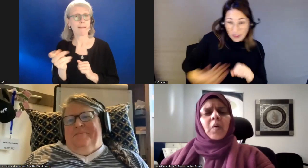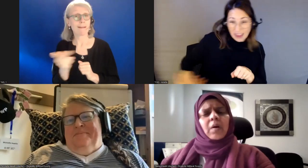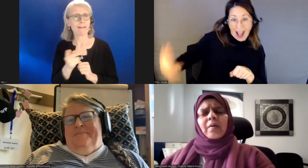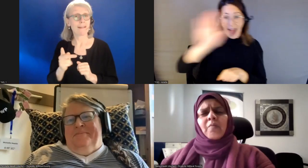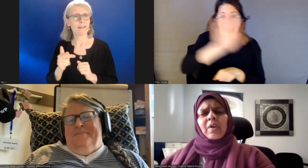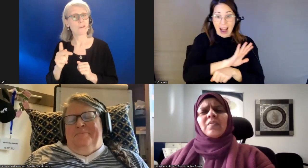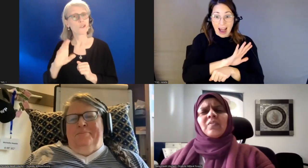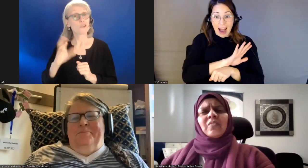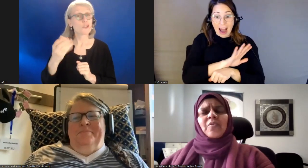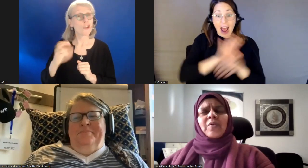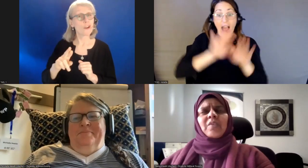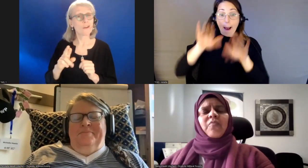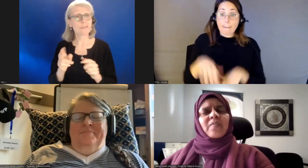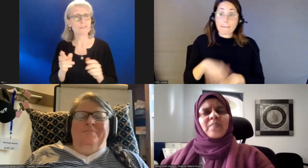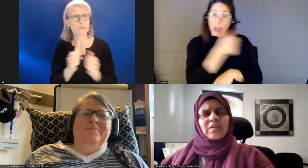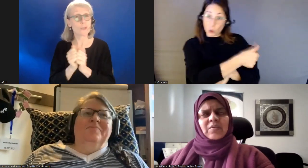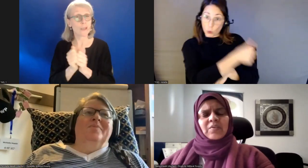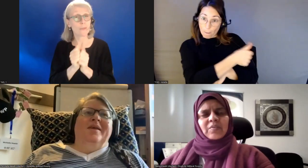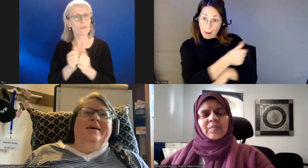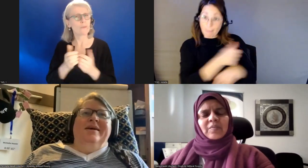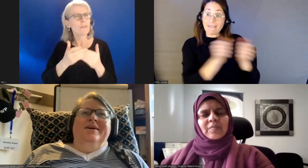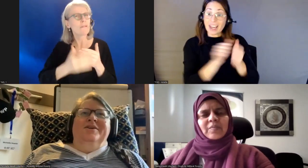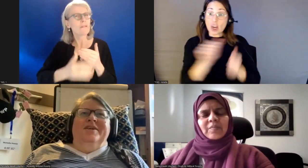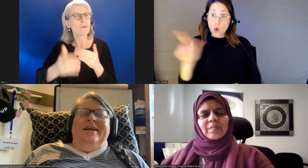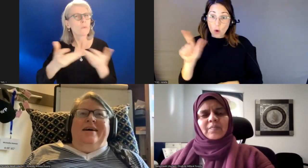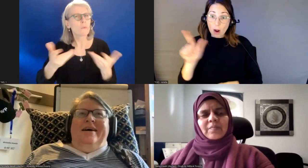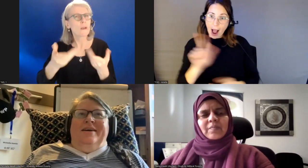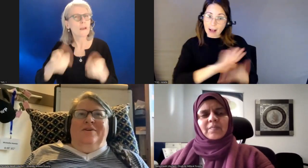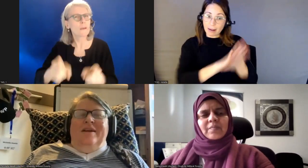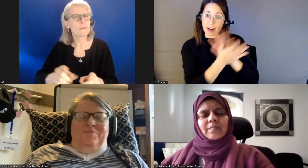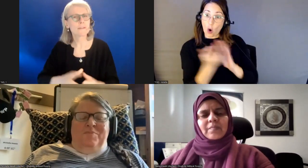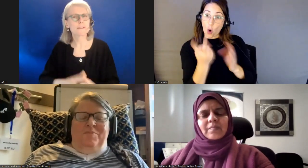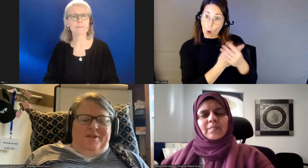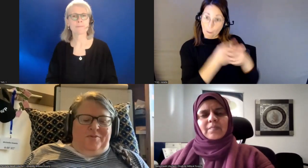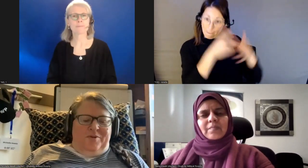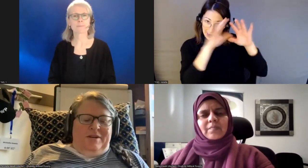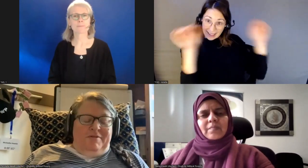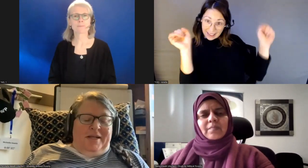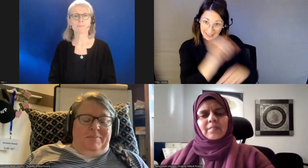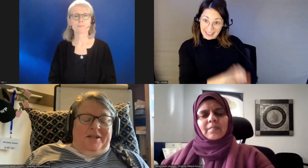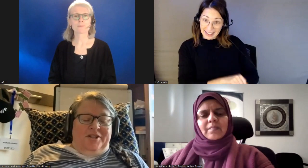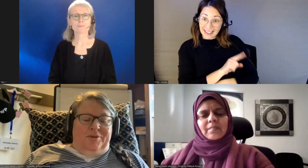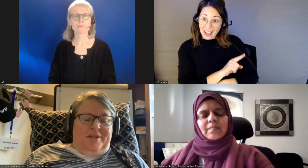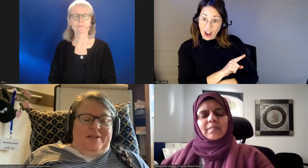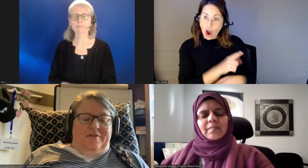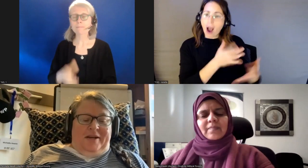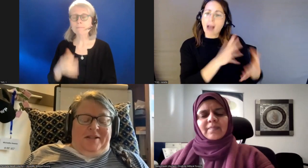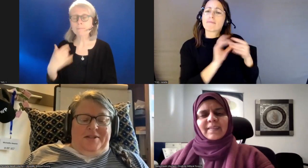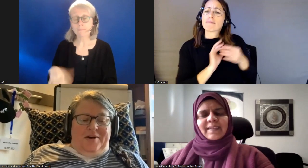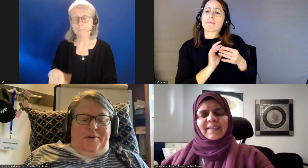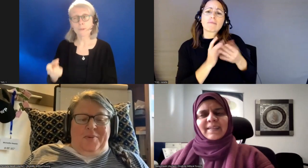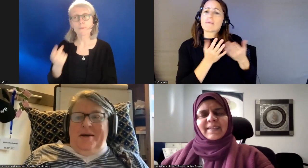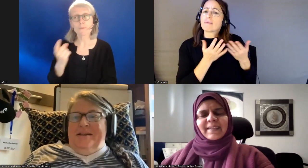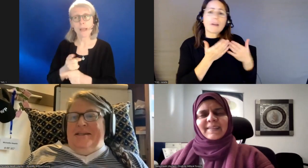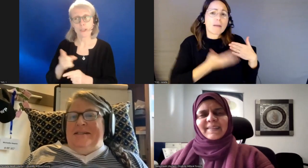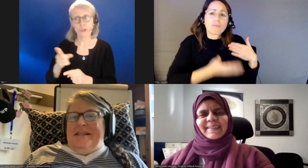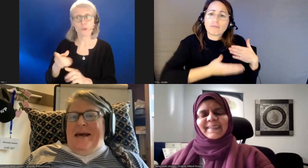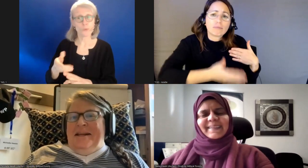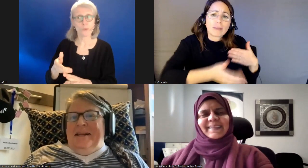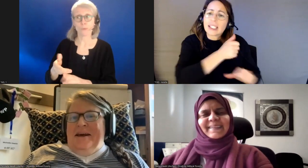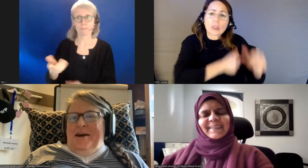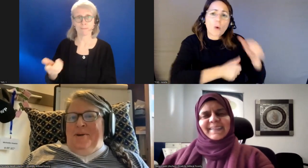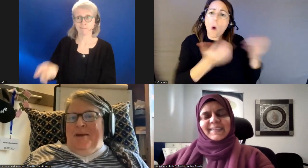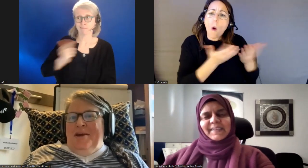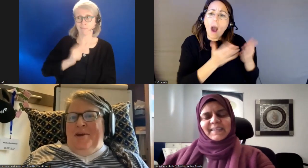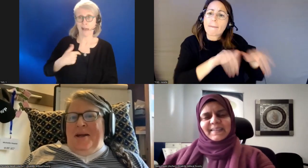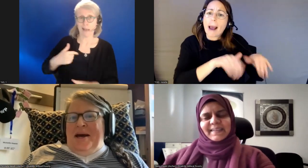us more. Where does the story go from here? Yeah, you left me with some really, really big shoes to fill. So since